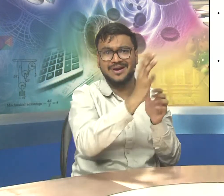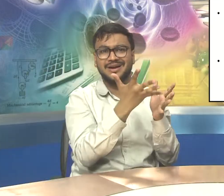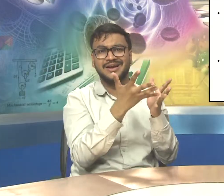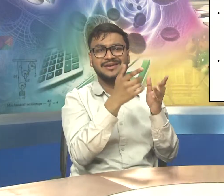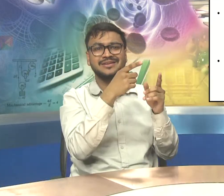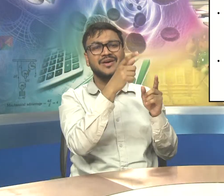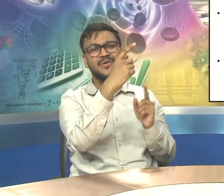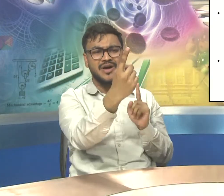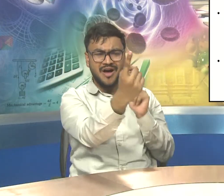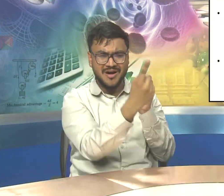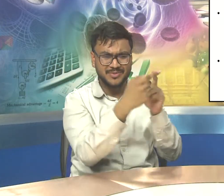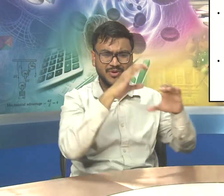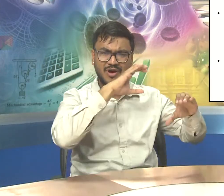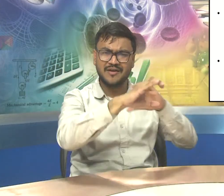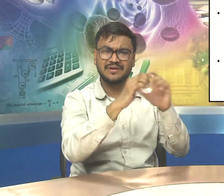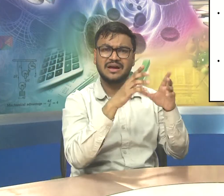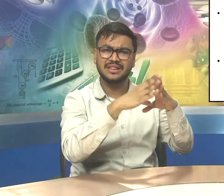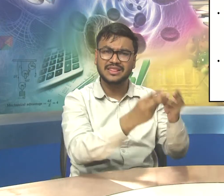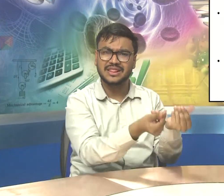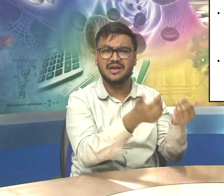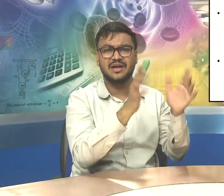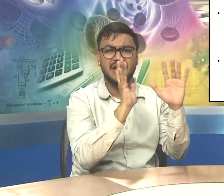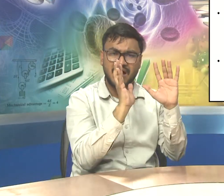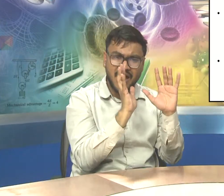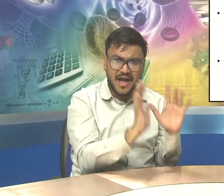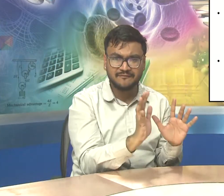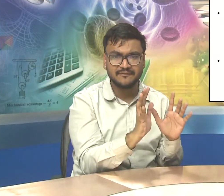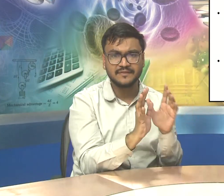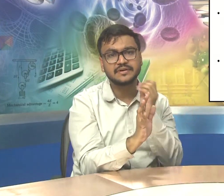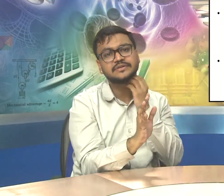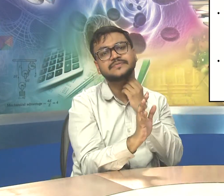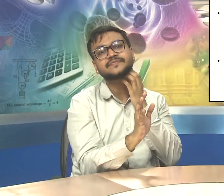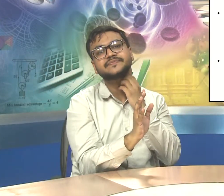This is what we have been doing in this lesson.